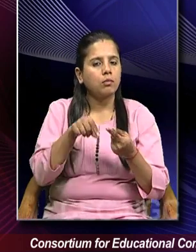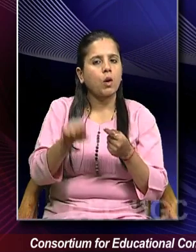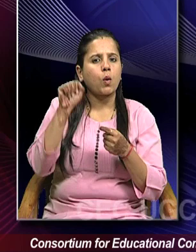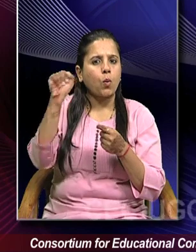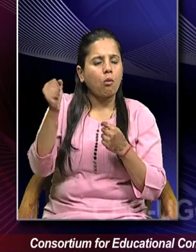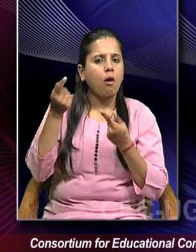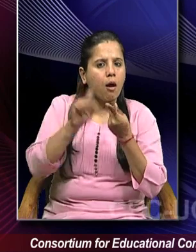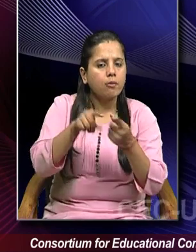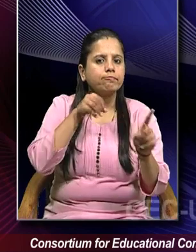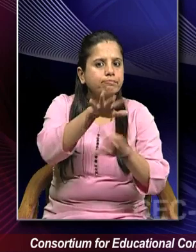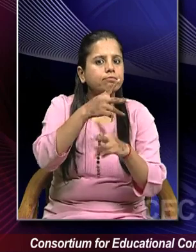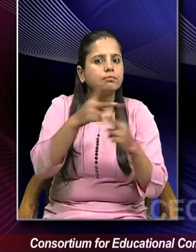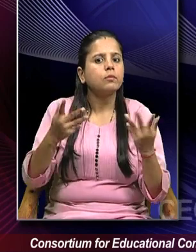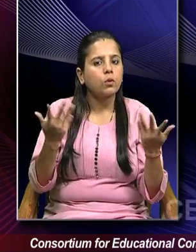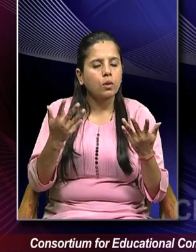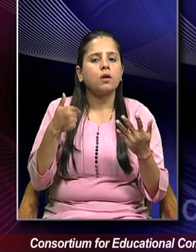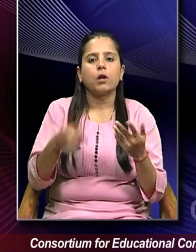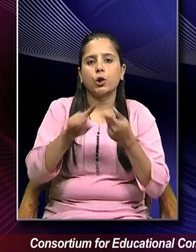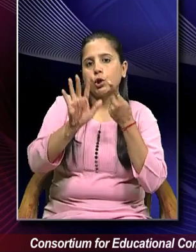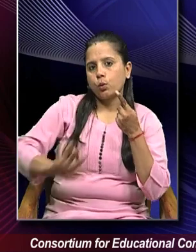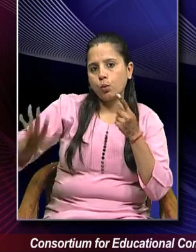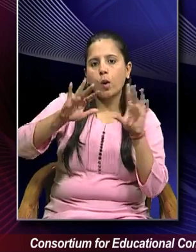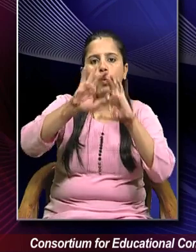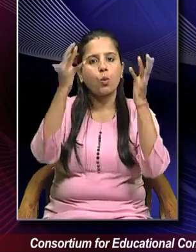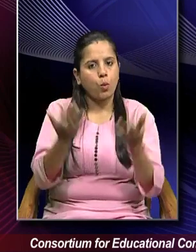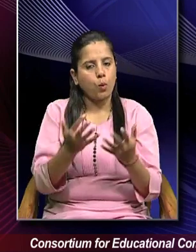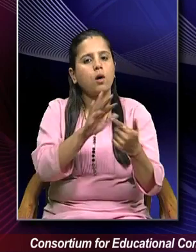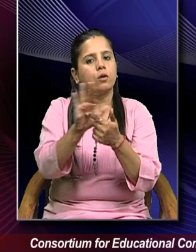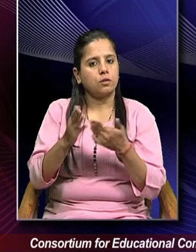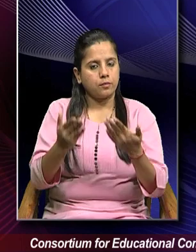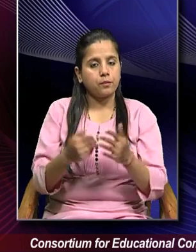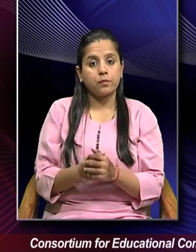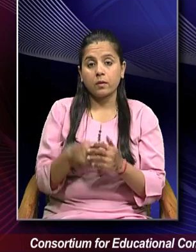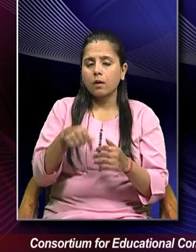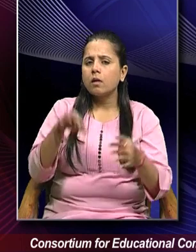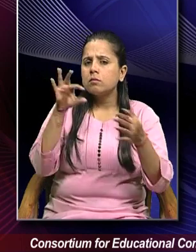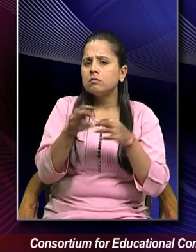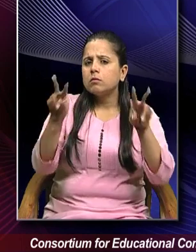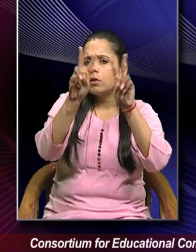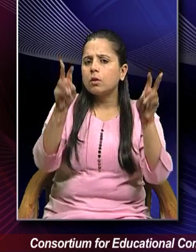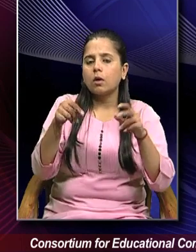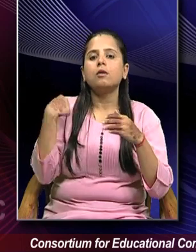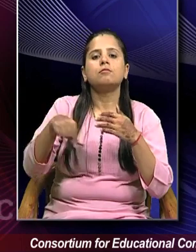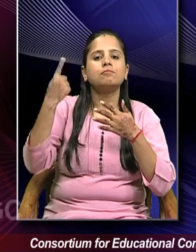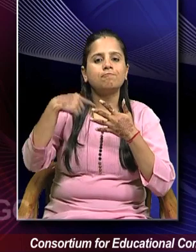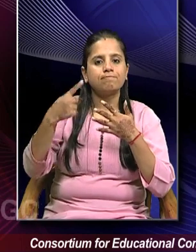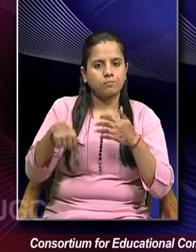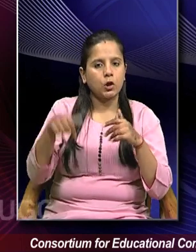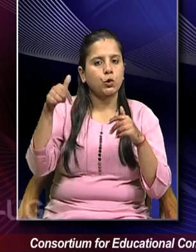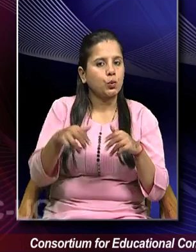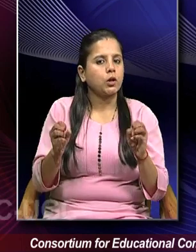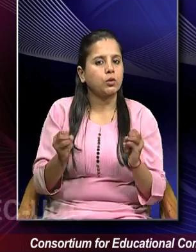and consequences in Europe and the world. And this is in the context of the series which we are going to start